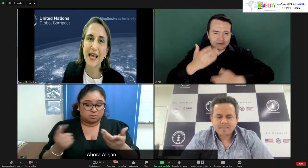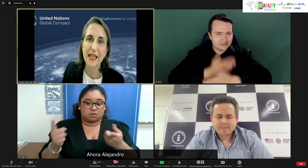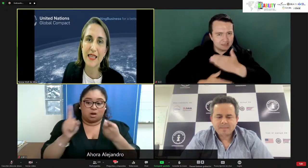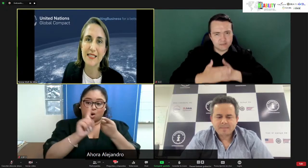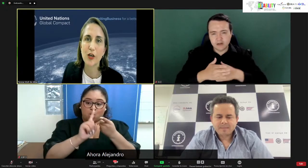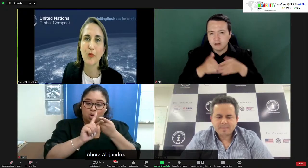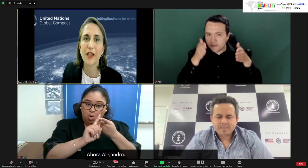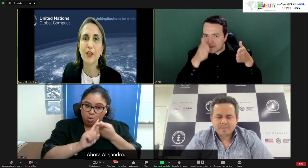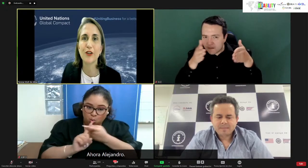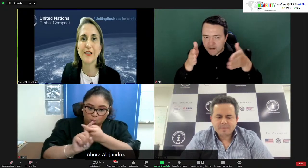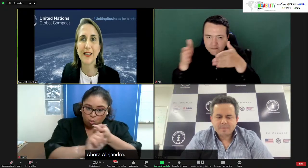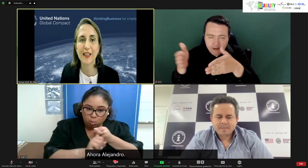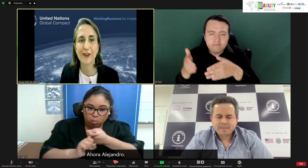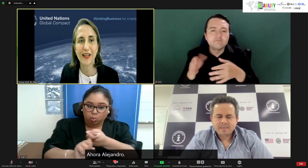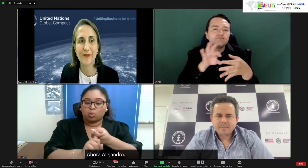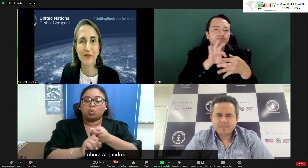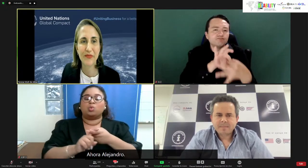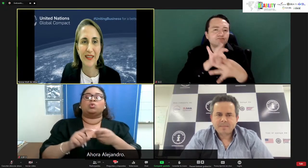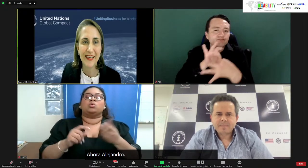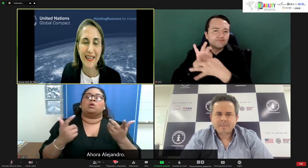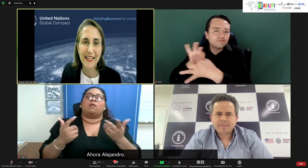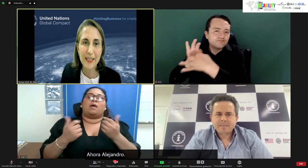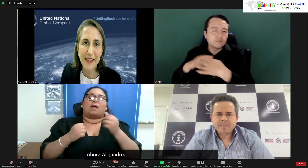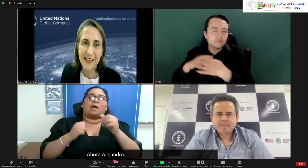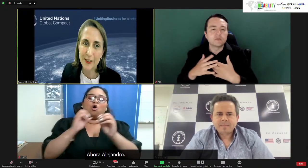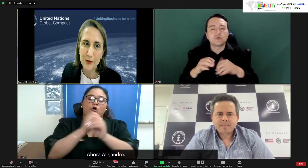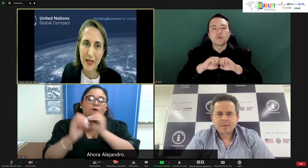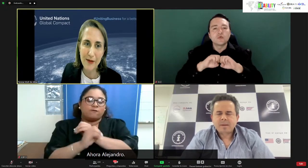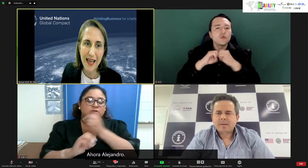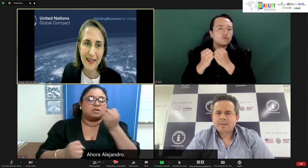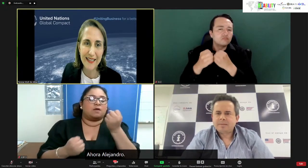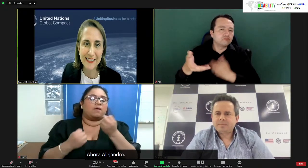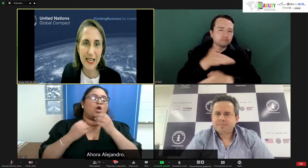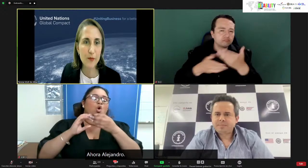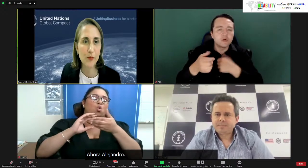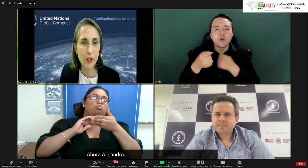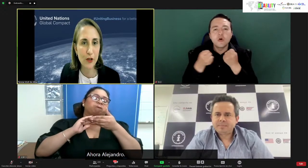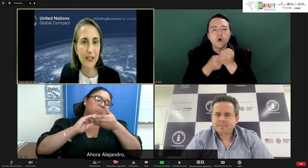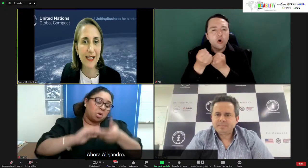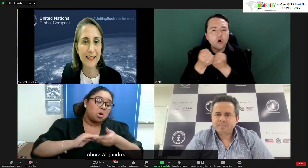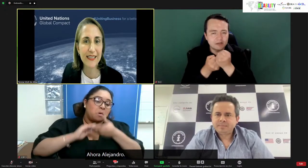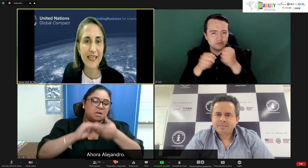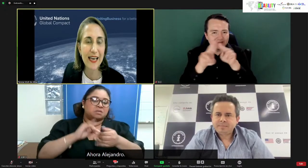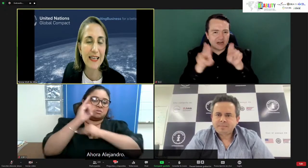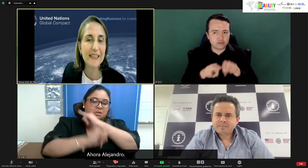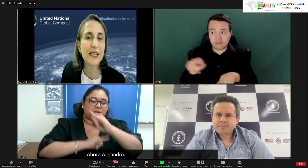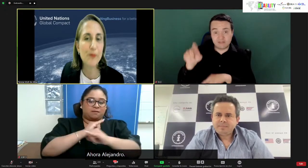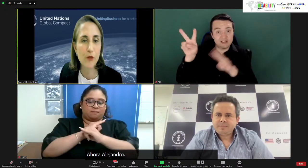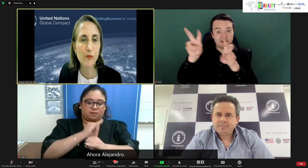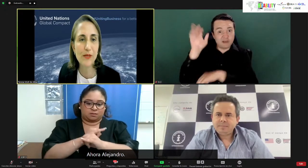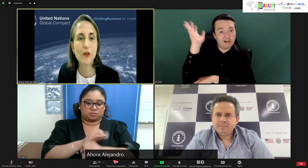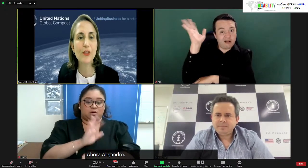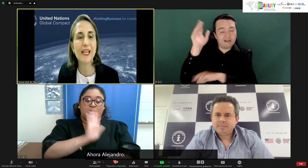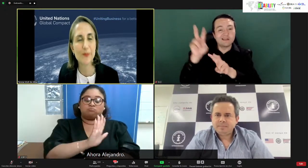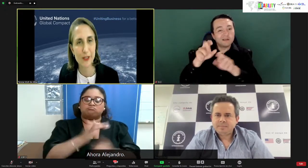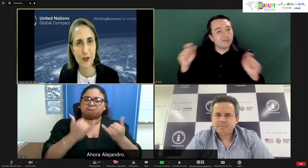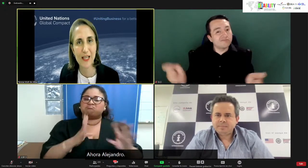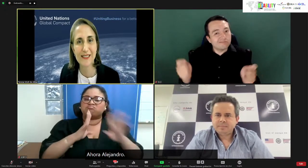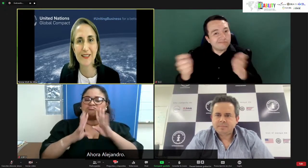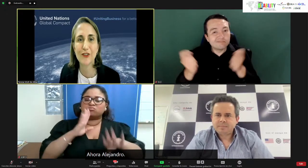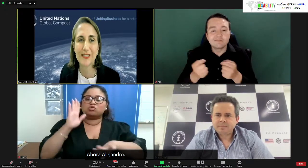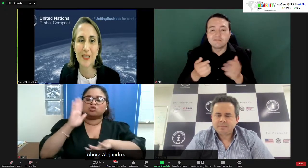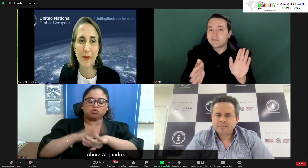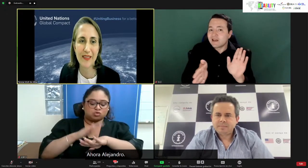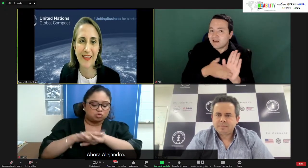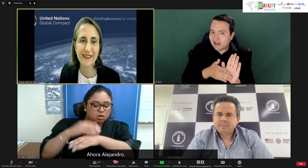disabilities by hand of the main international cooperation agencies he is going to talk about the promotion and warranty